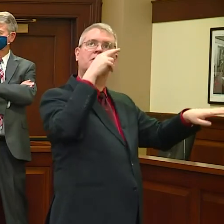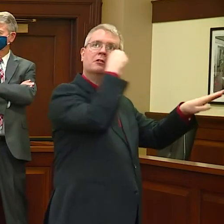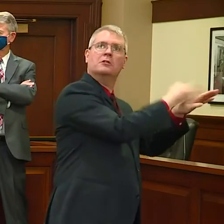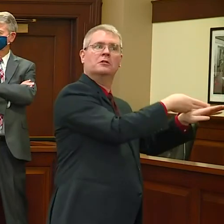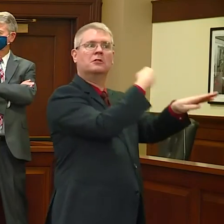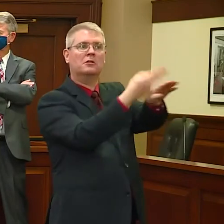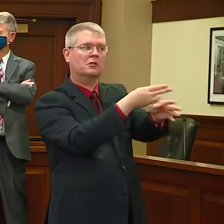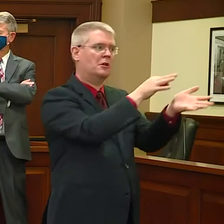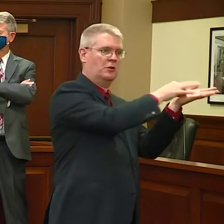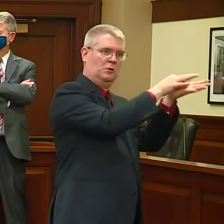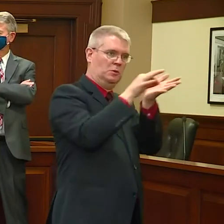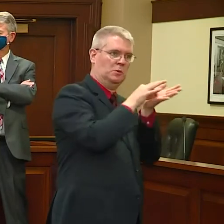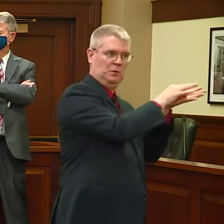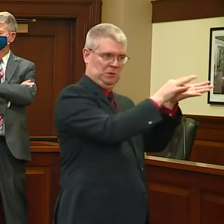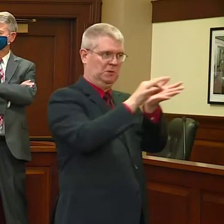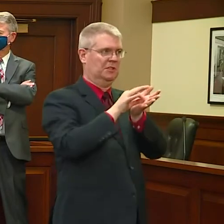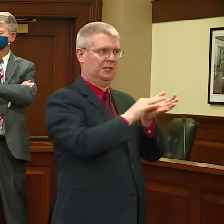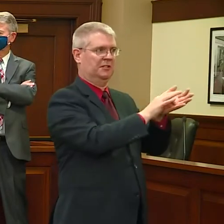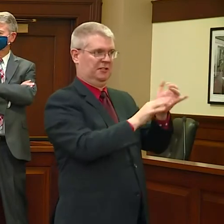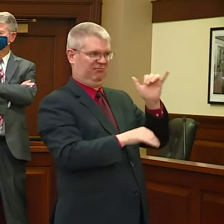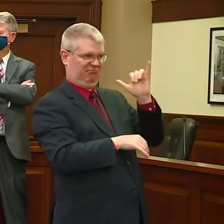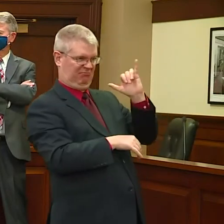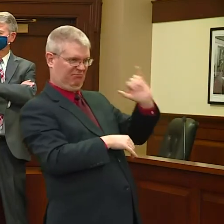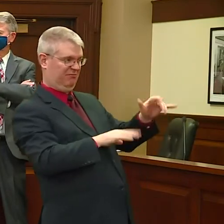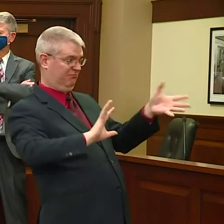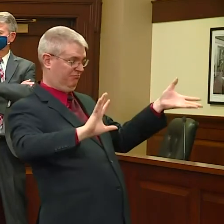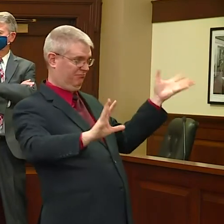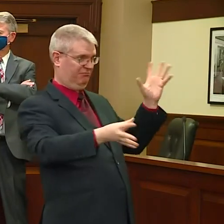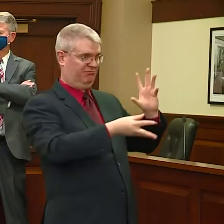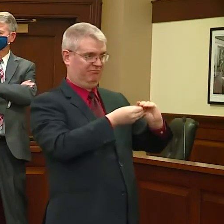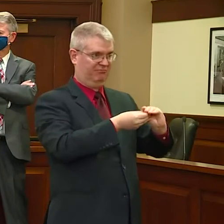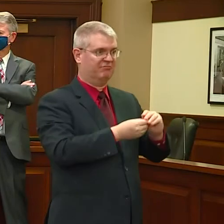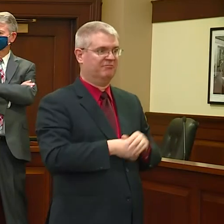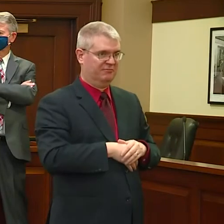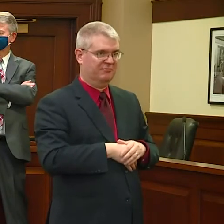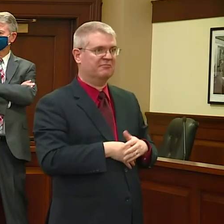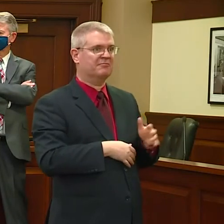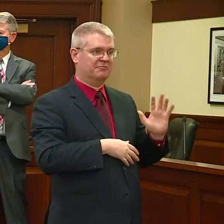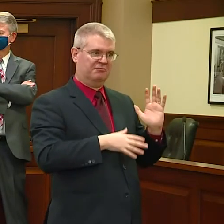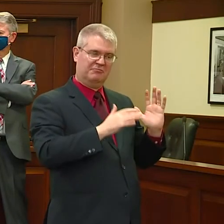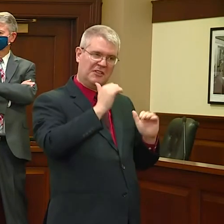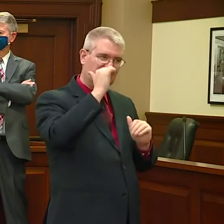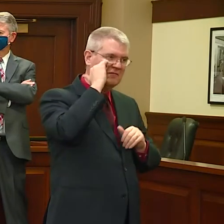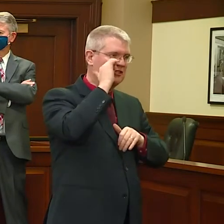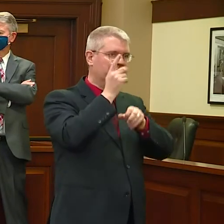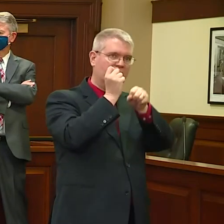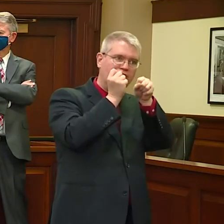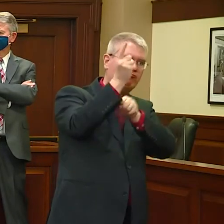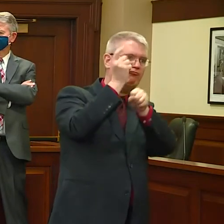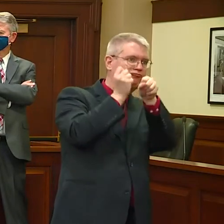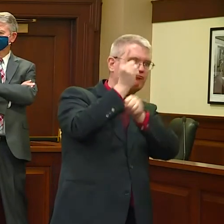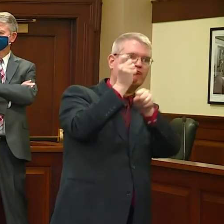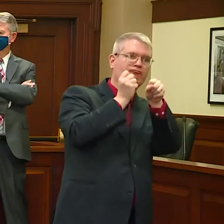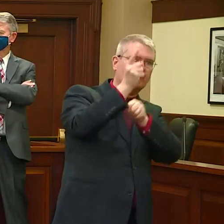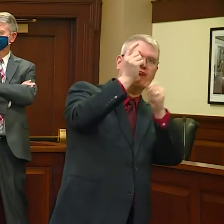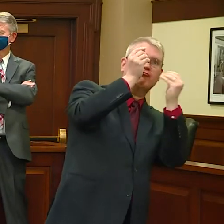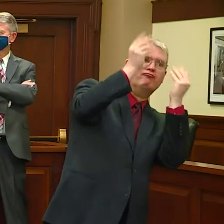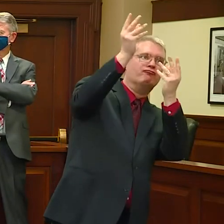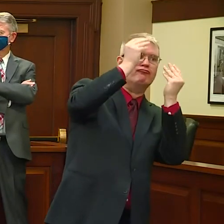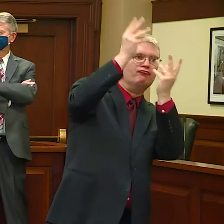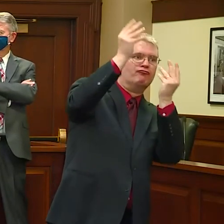12th, because some hospitals, there's a little bit of a lag until all hospitals have their data entered. So the last date we have there is